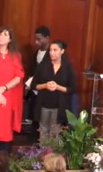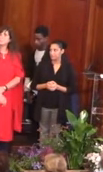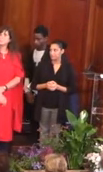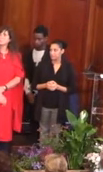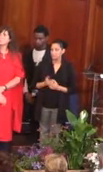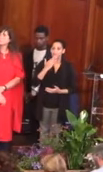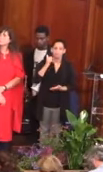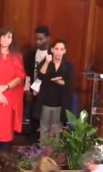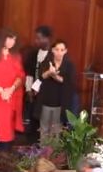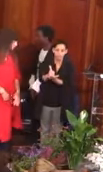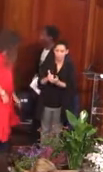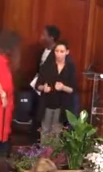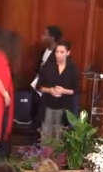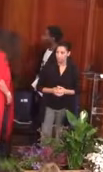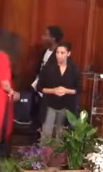Please be seated.